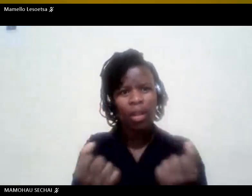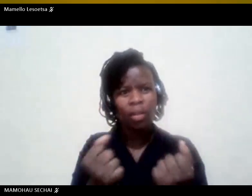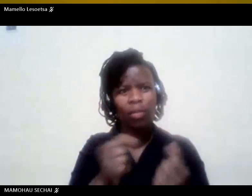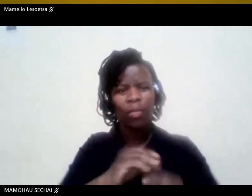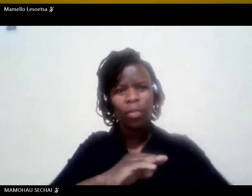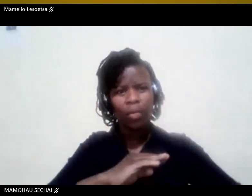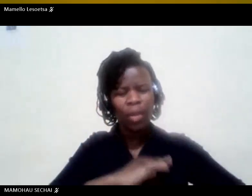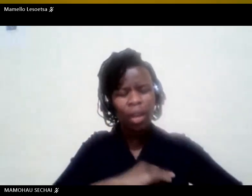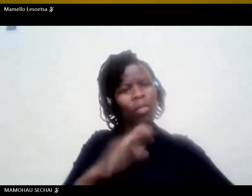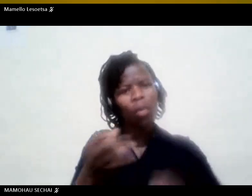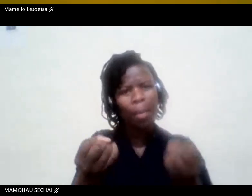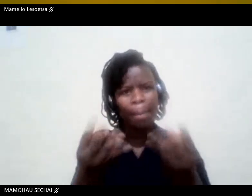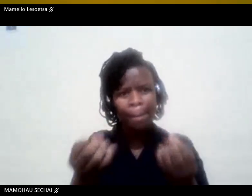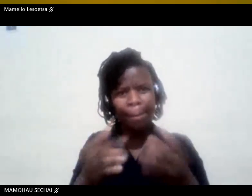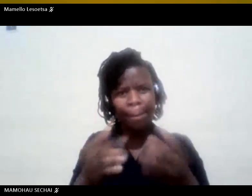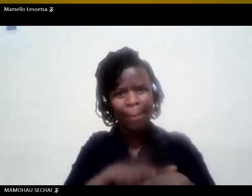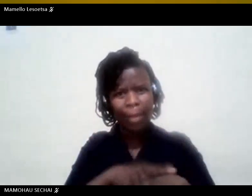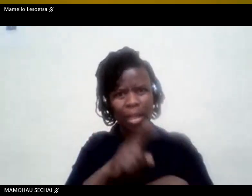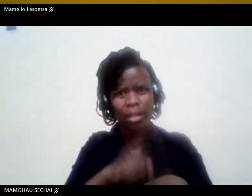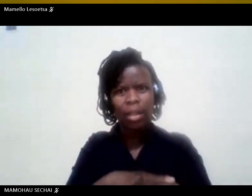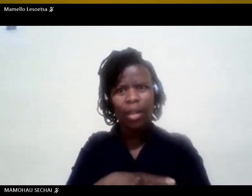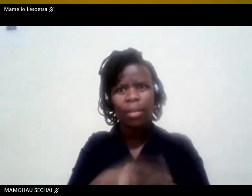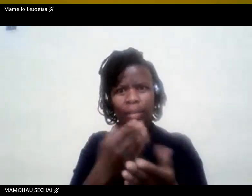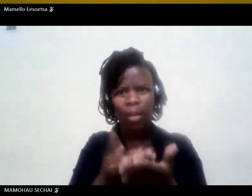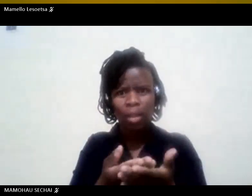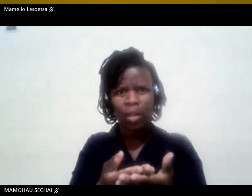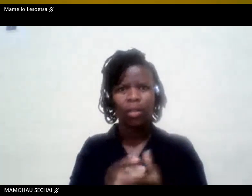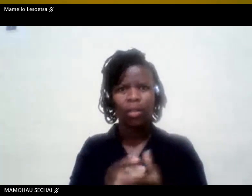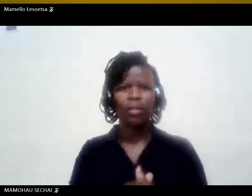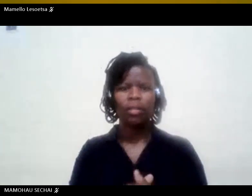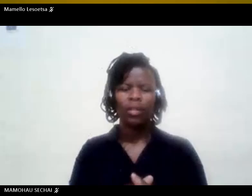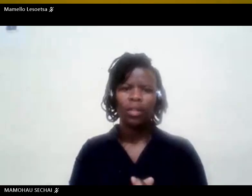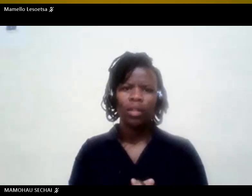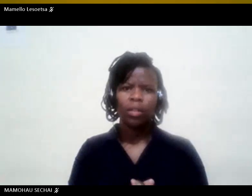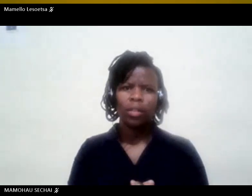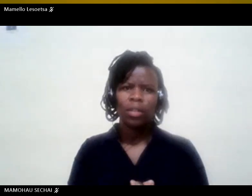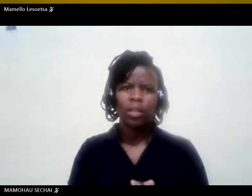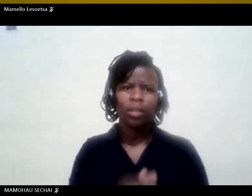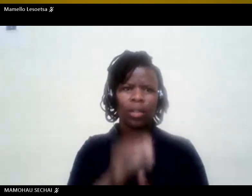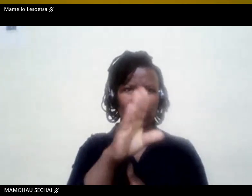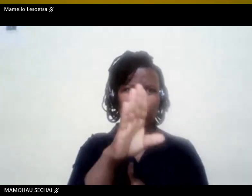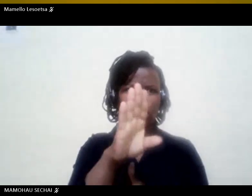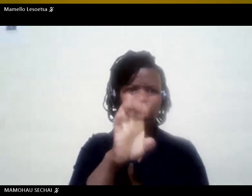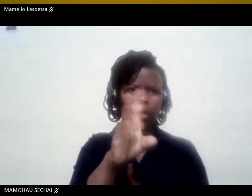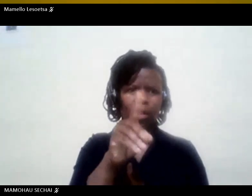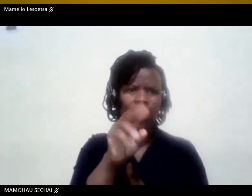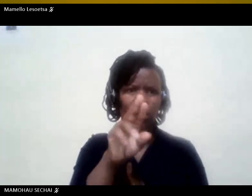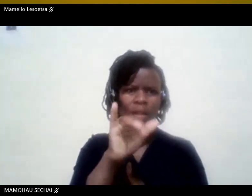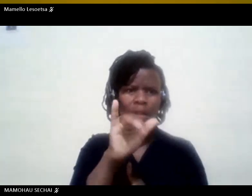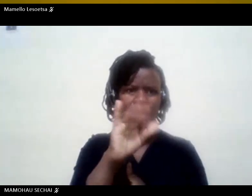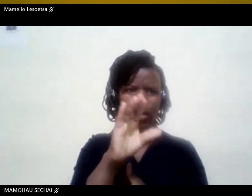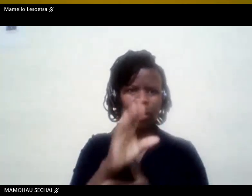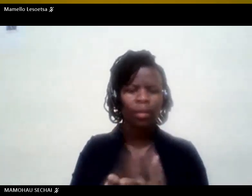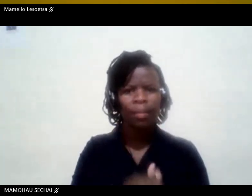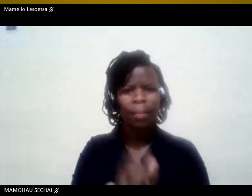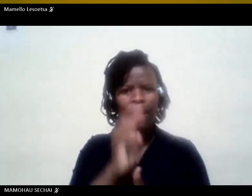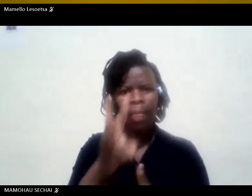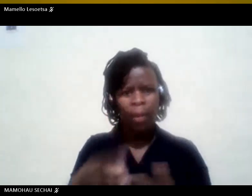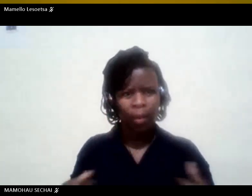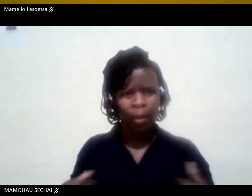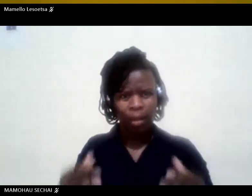Anybody wants to come in? Cedric, yes, please go ahead. I'm going to start with his point